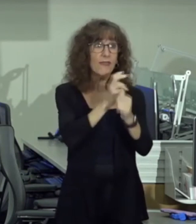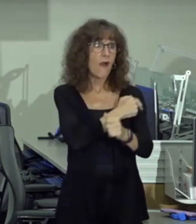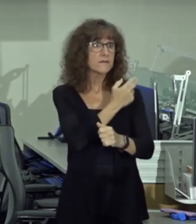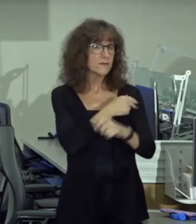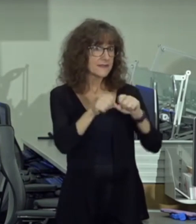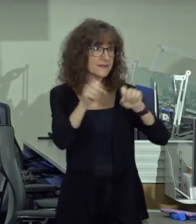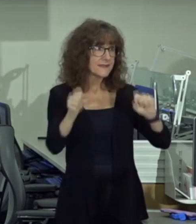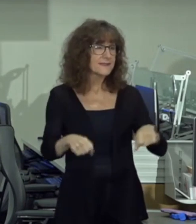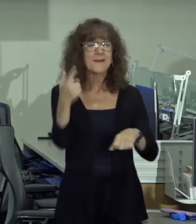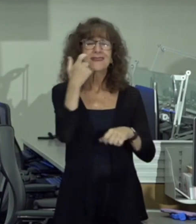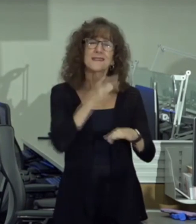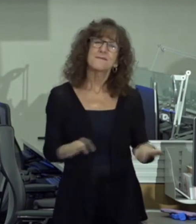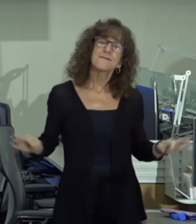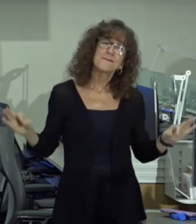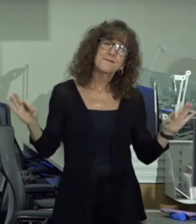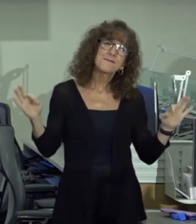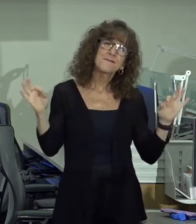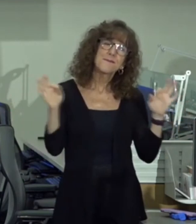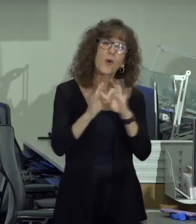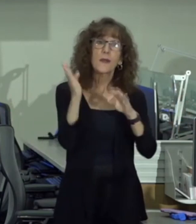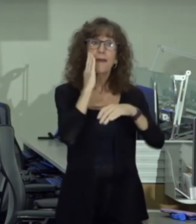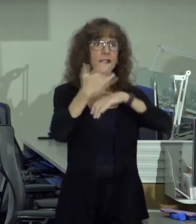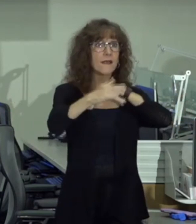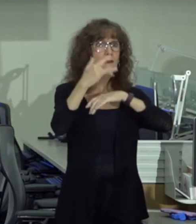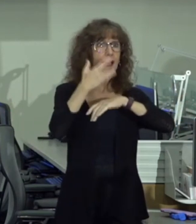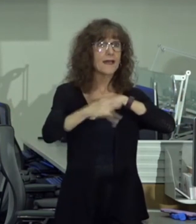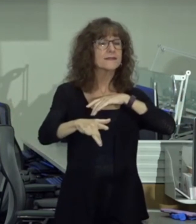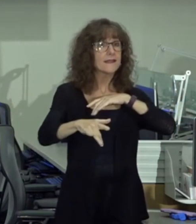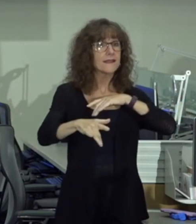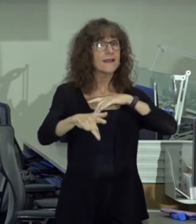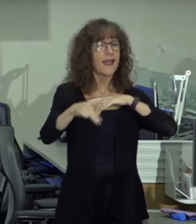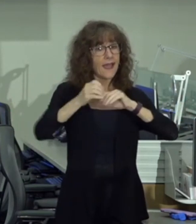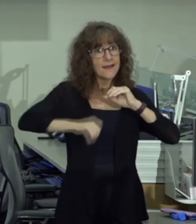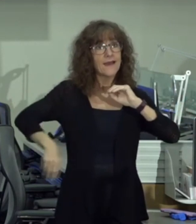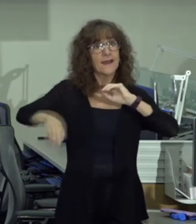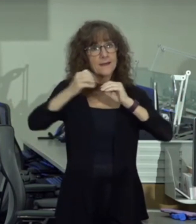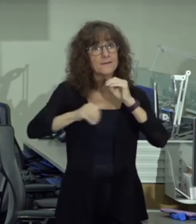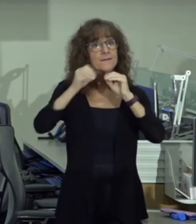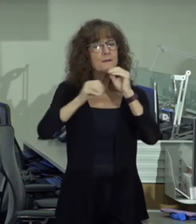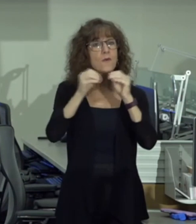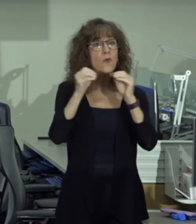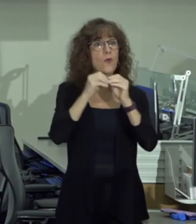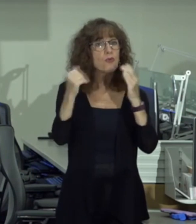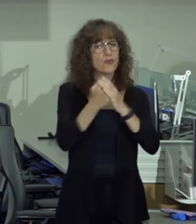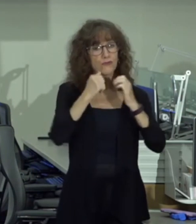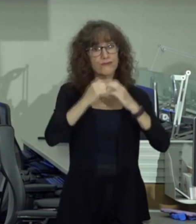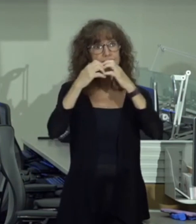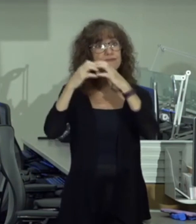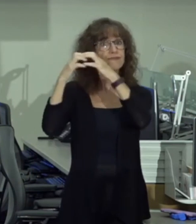hospital systems because it's so important. Bed capacity continues to expand as they bring newly built spaces